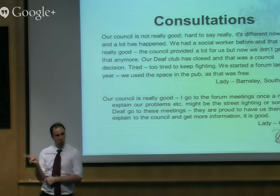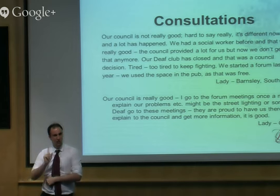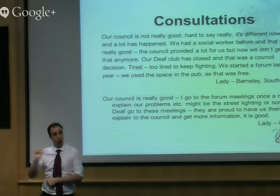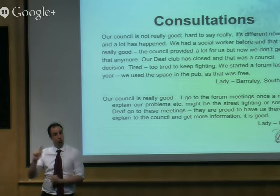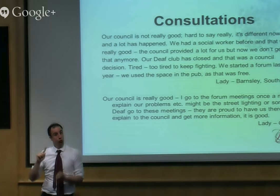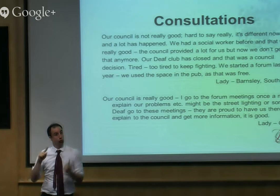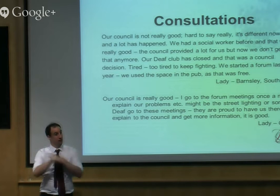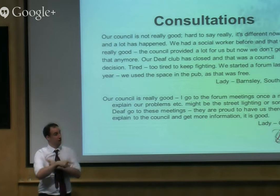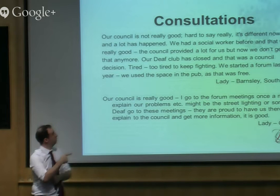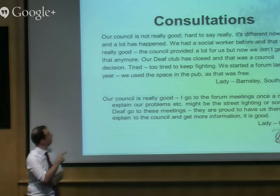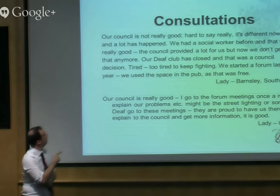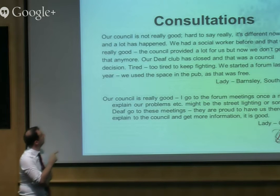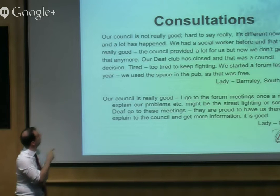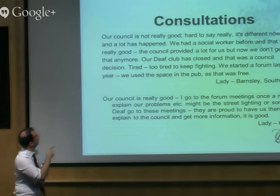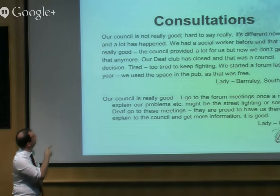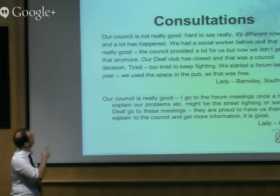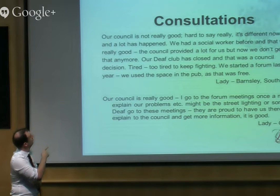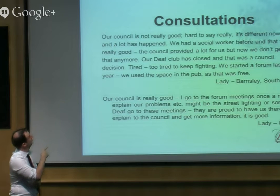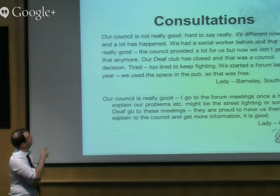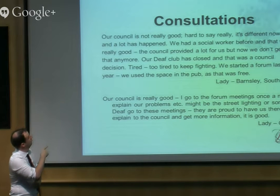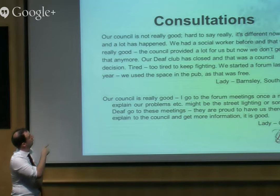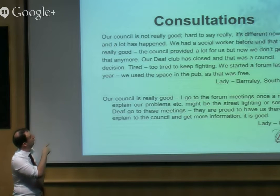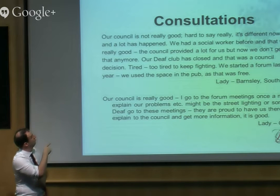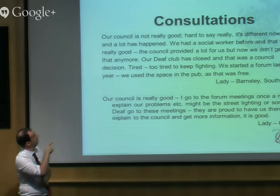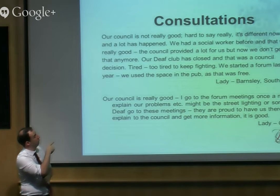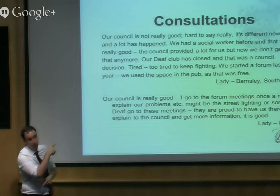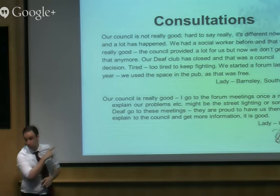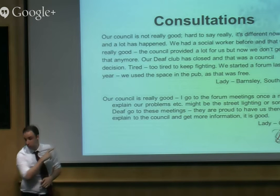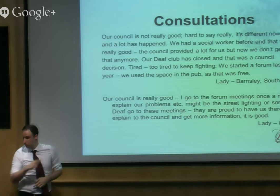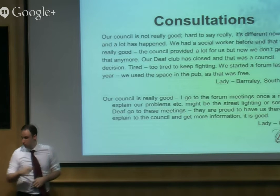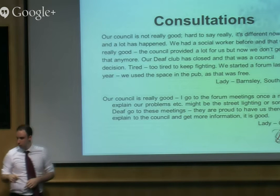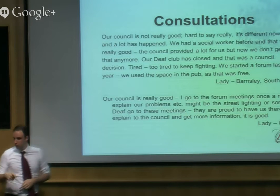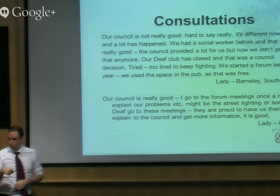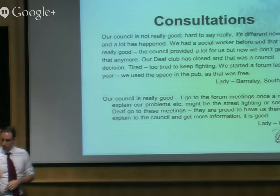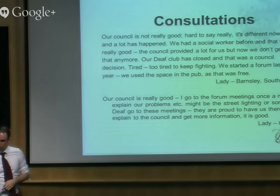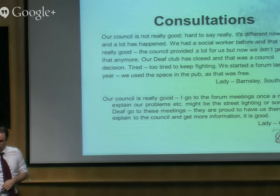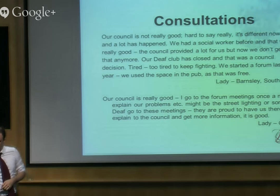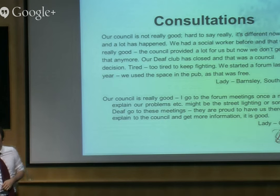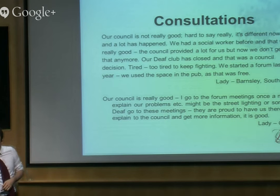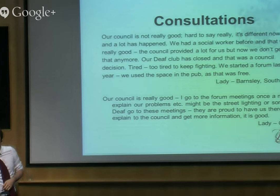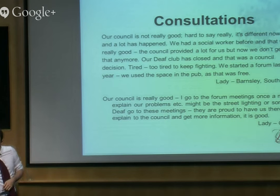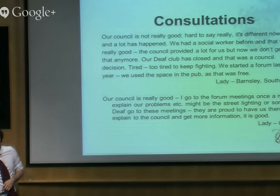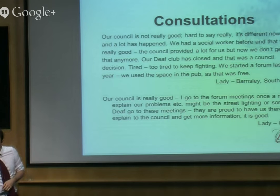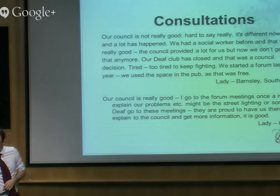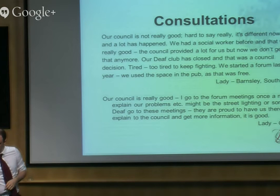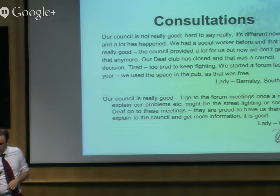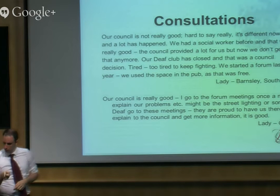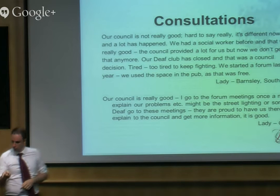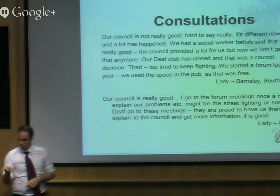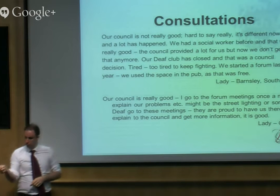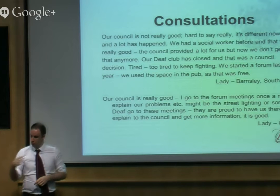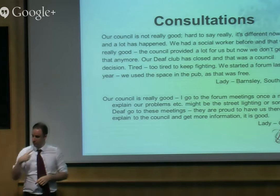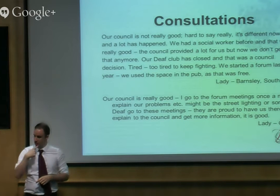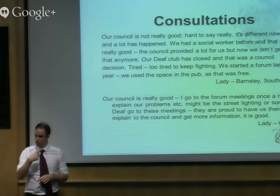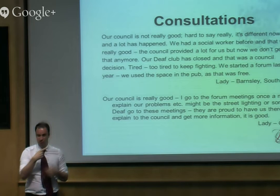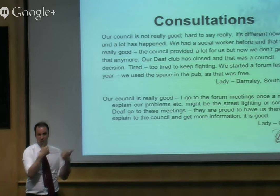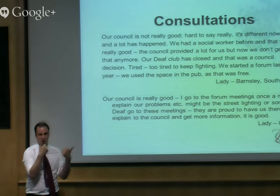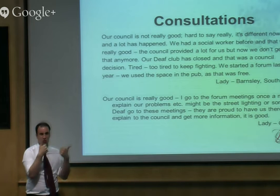sure that they know and are aware of what we're doing. Now, we had a couple of examples of what people said here. The